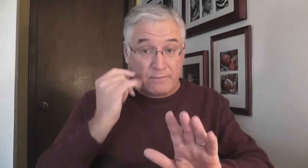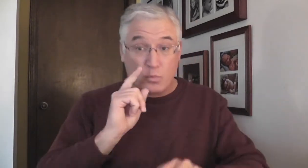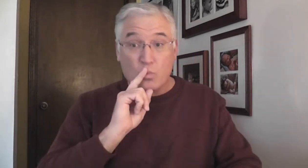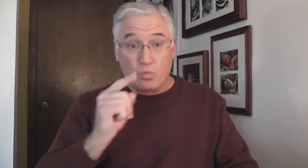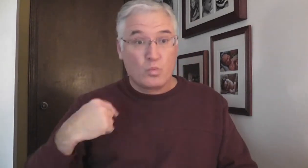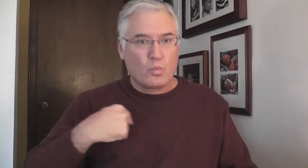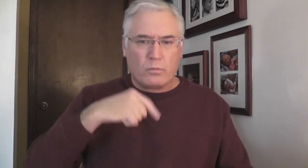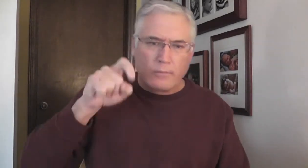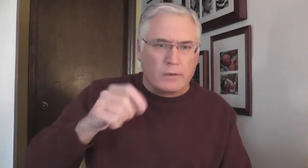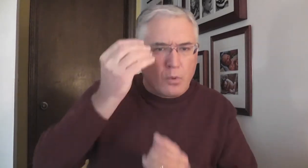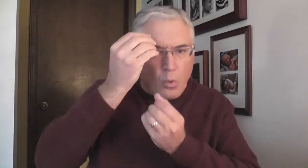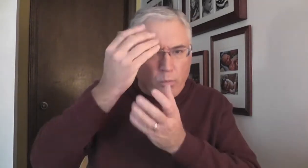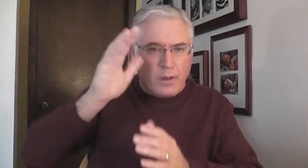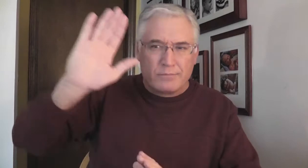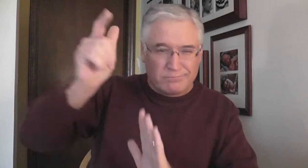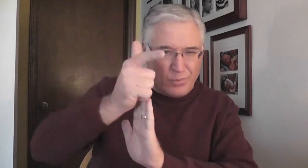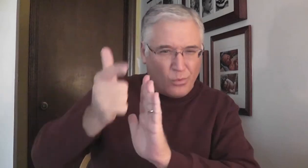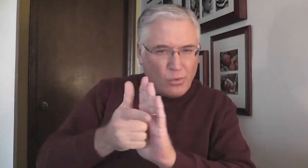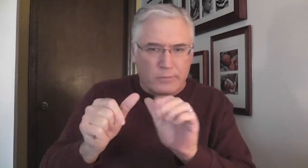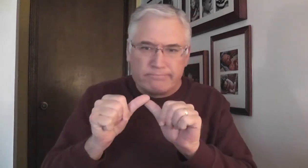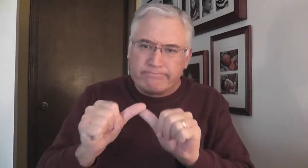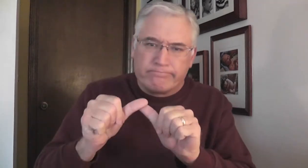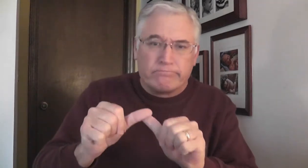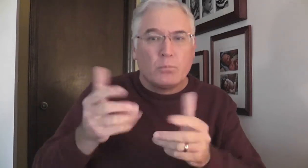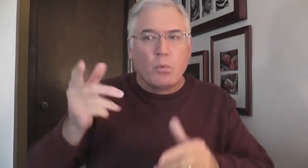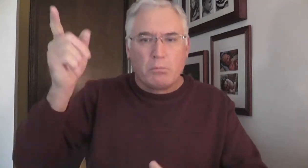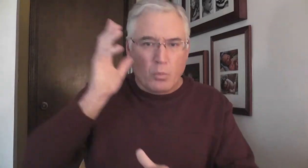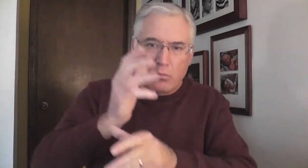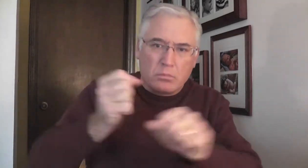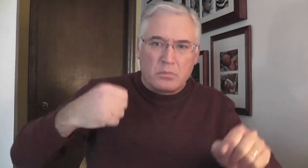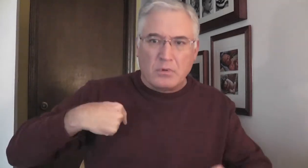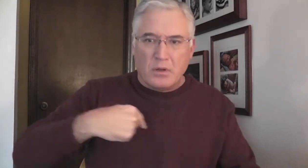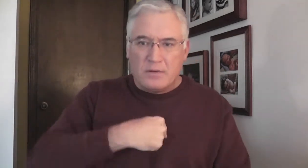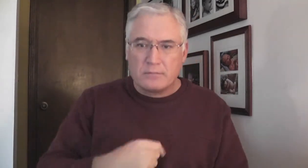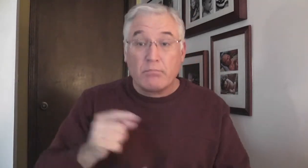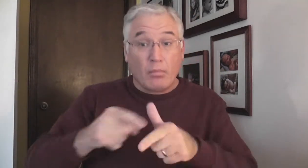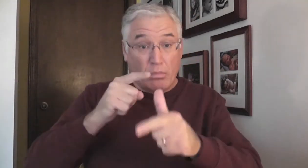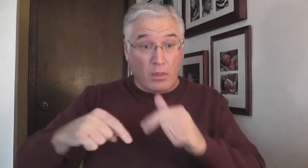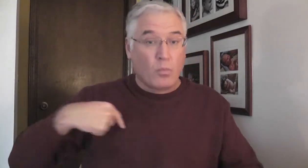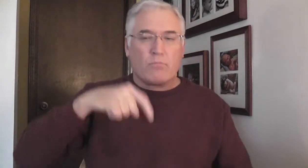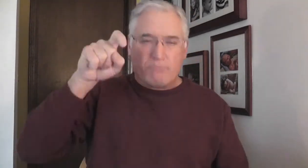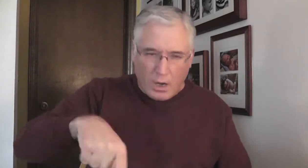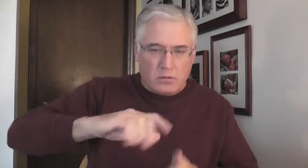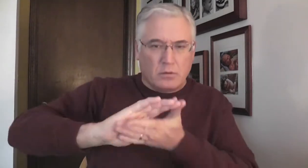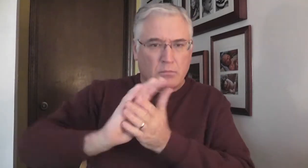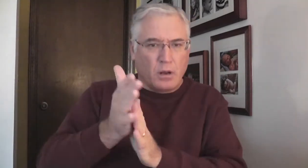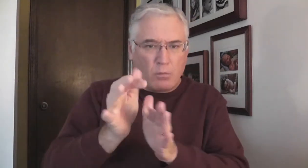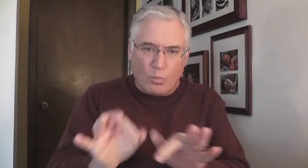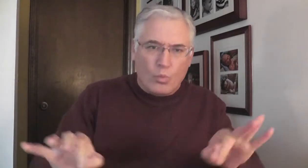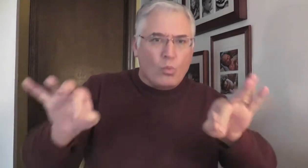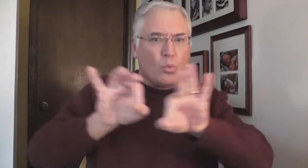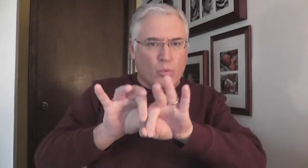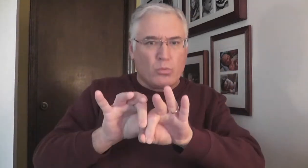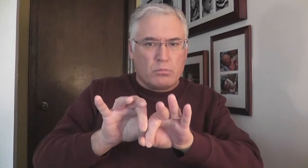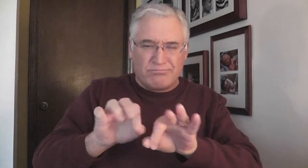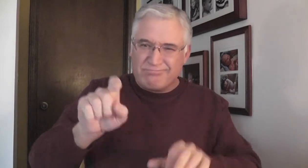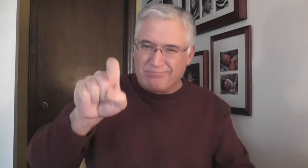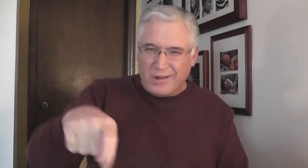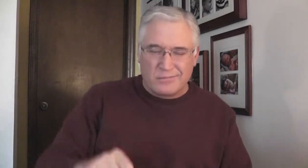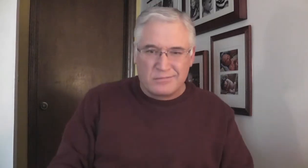it. If we had to obey his law to be saved, then we would have to become